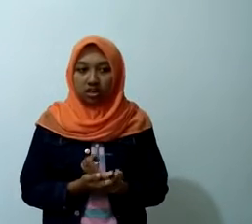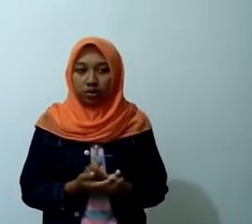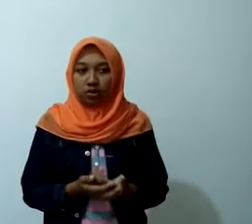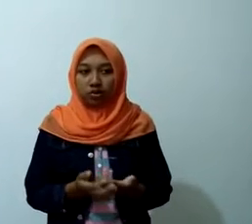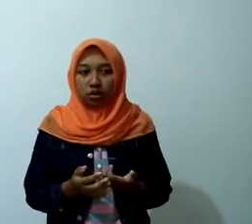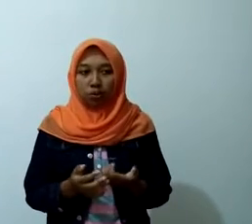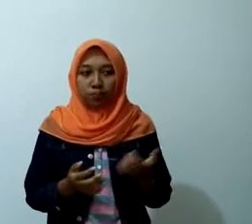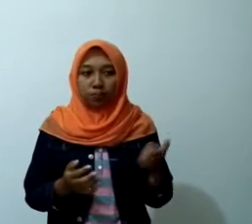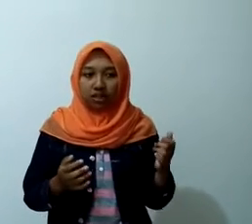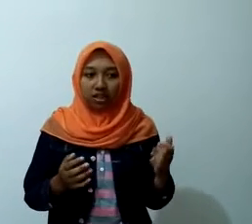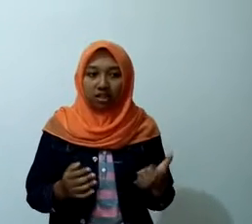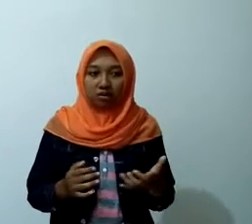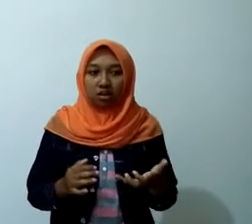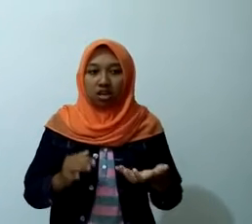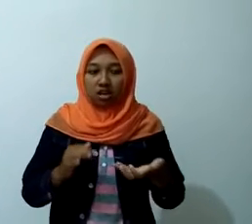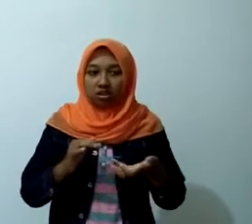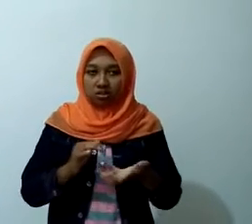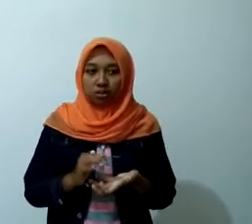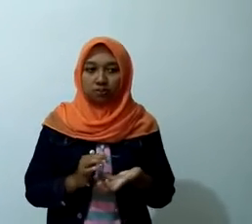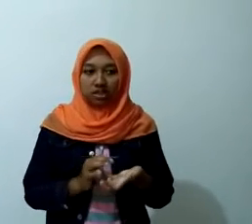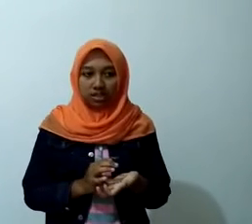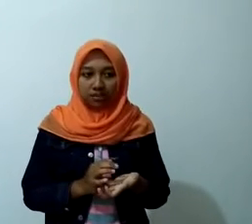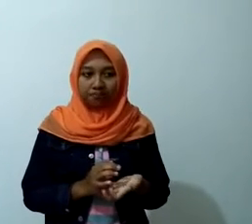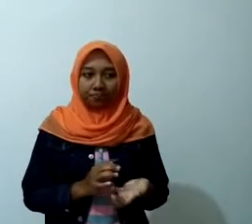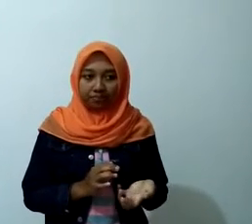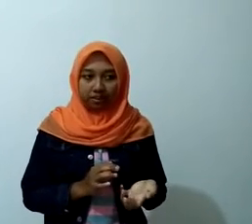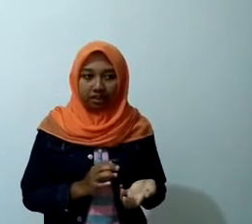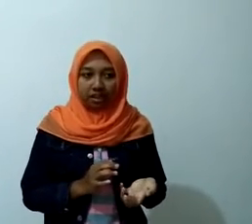important skills required for completing crossword puzzle.